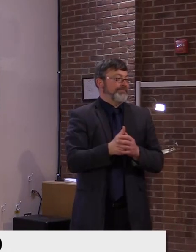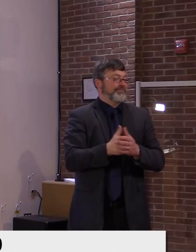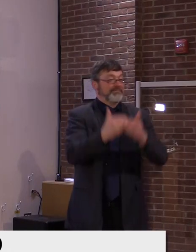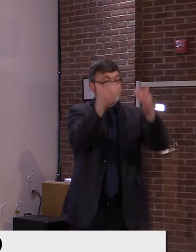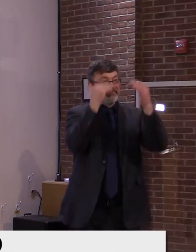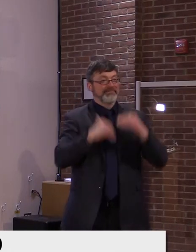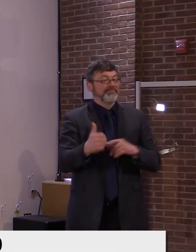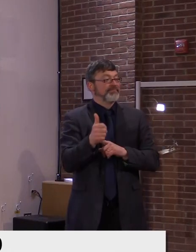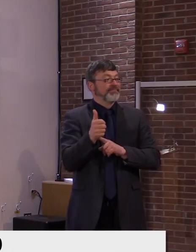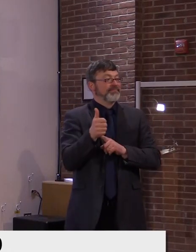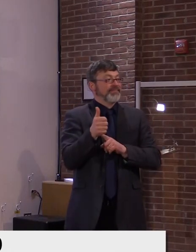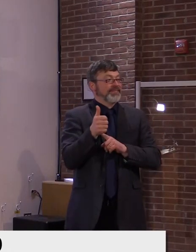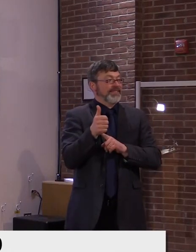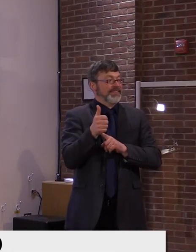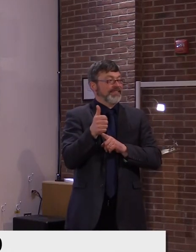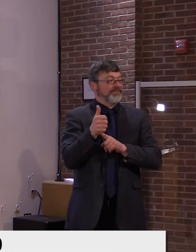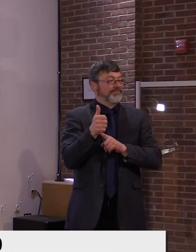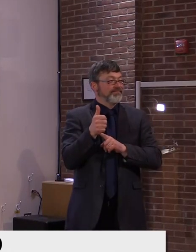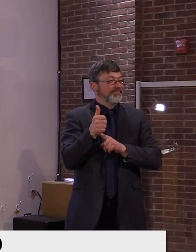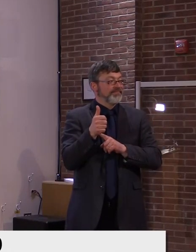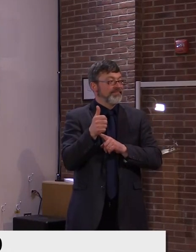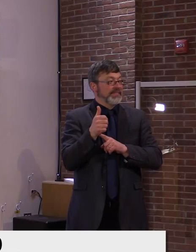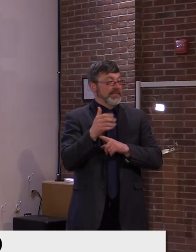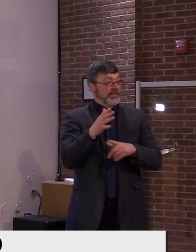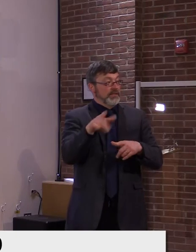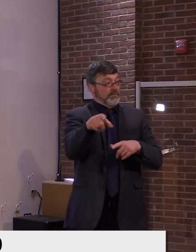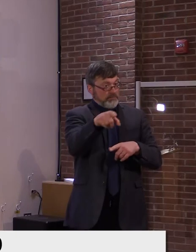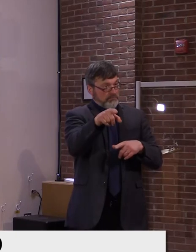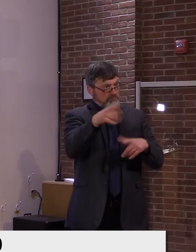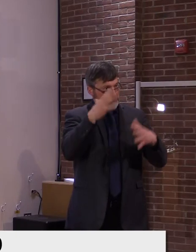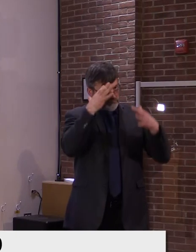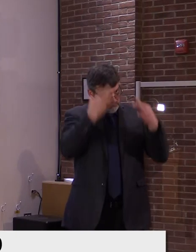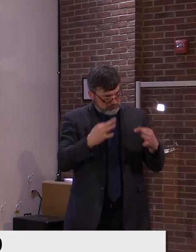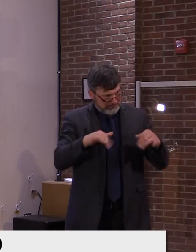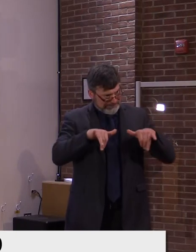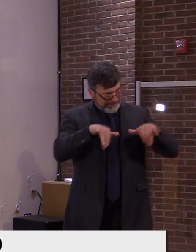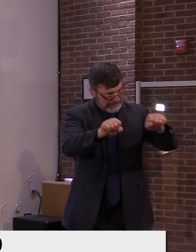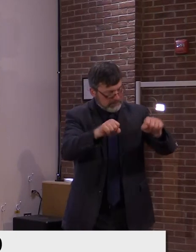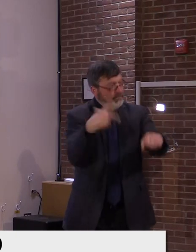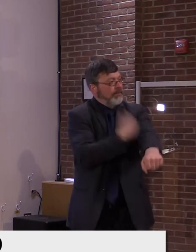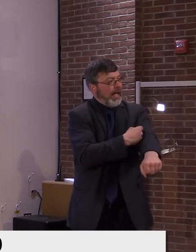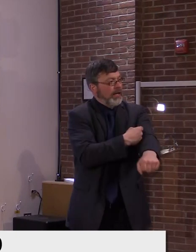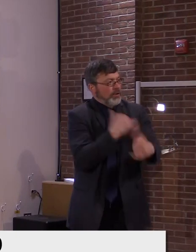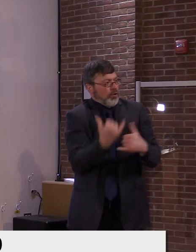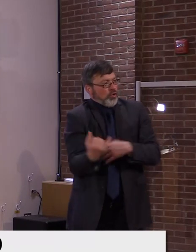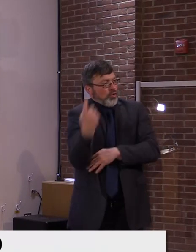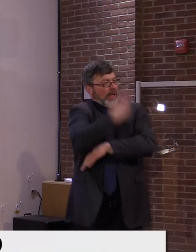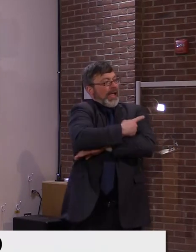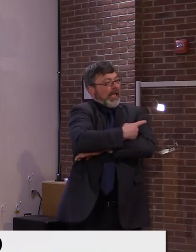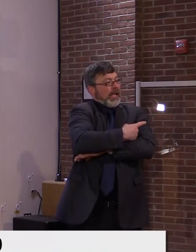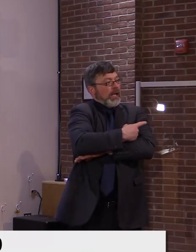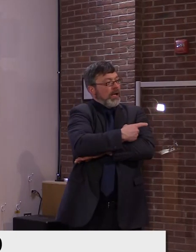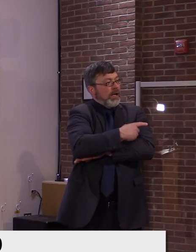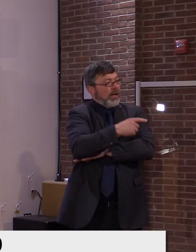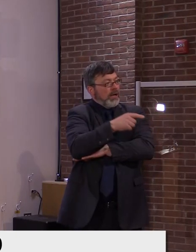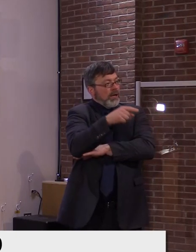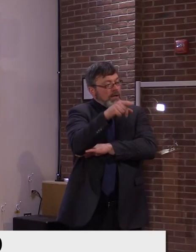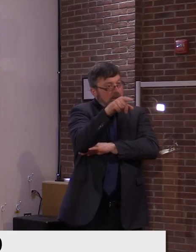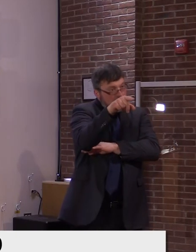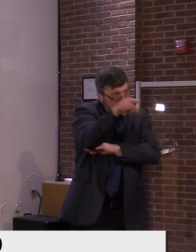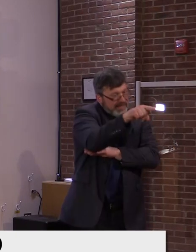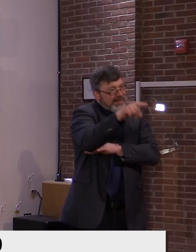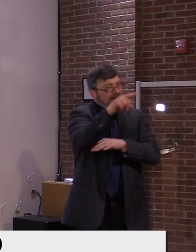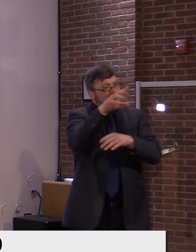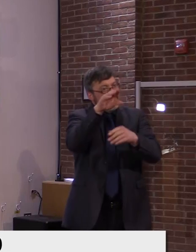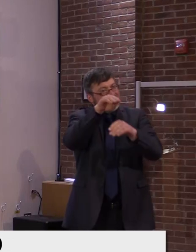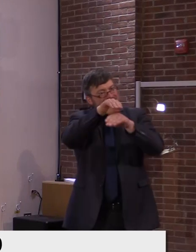for yourself now to get vaccinated really will make a healthier future for all of us. And if you have